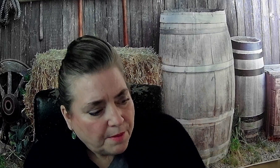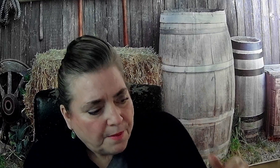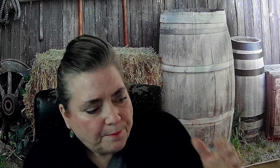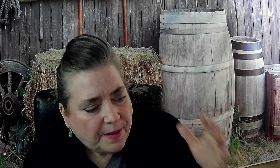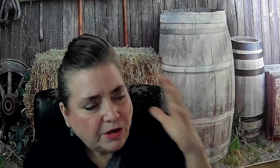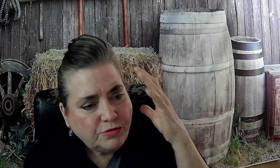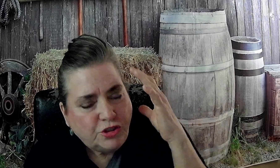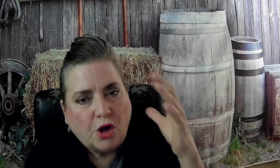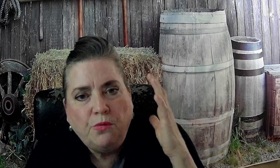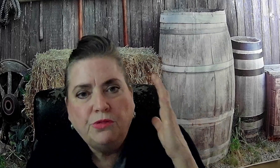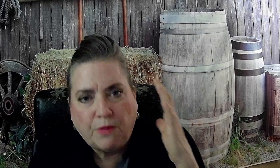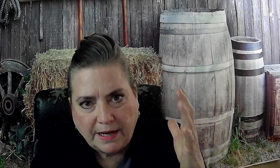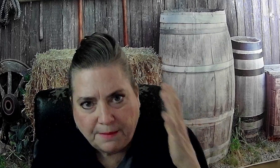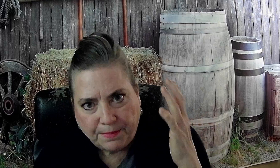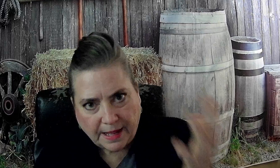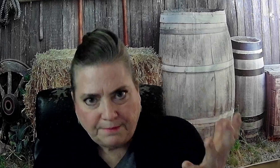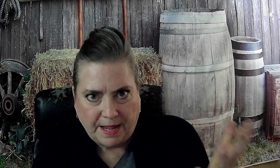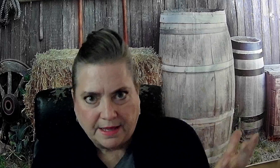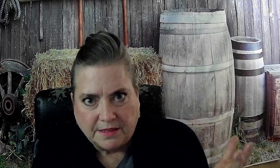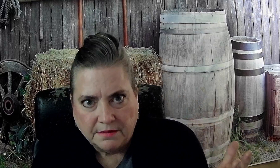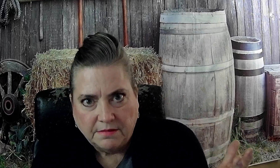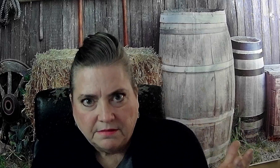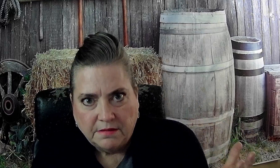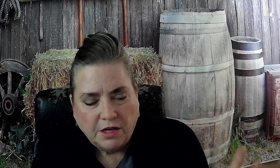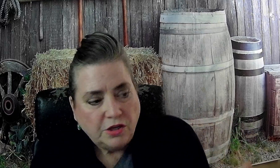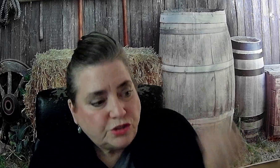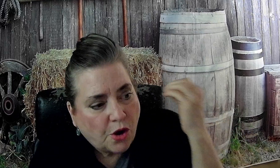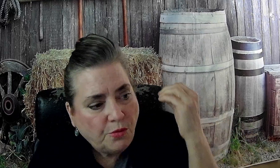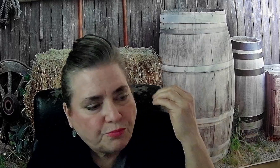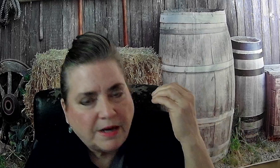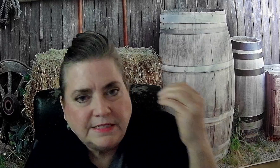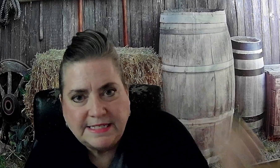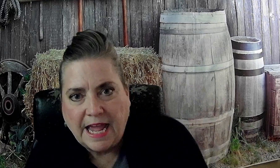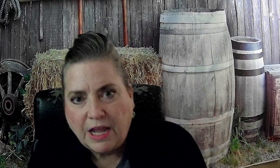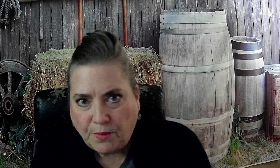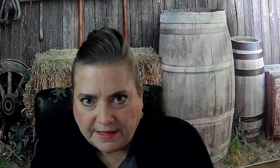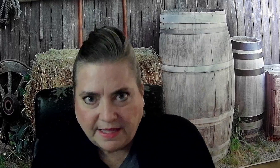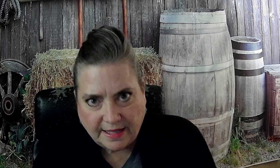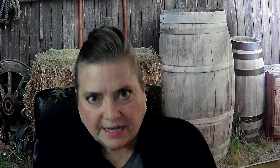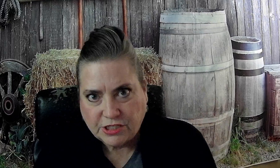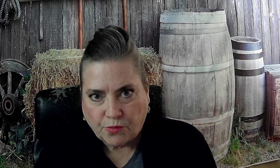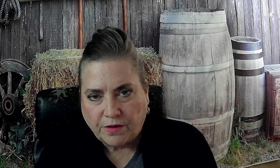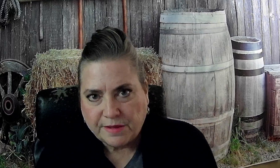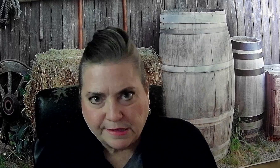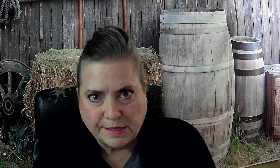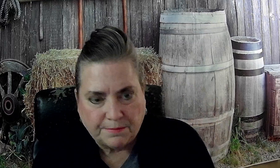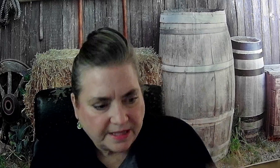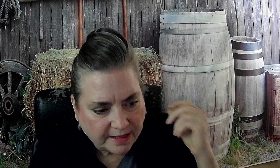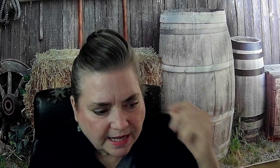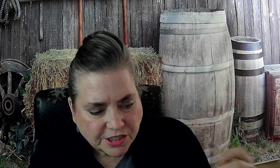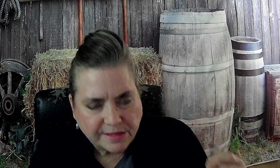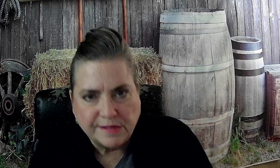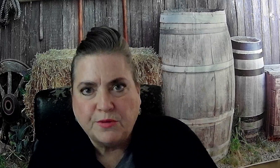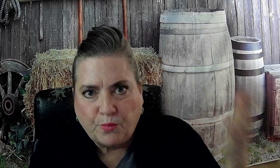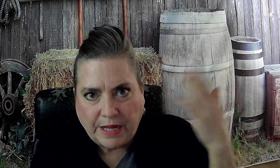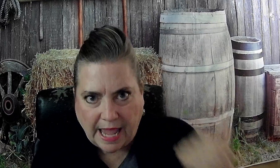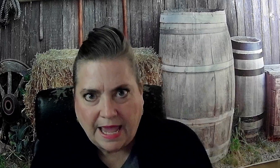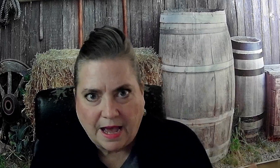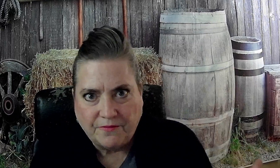But you don't threaten a bloodbath. You don't threaten to take away the electoral system, the election system we have,